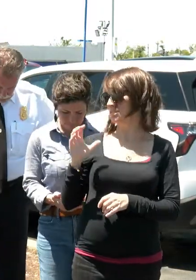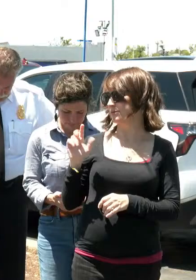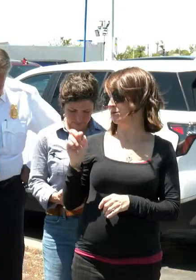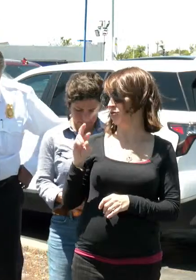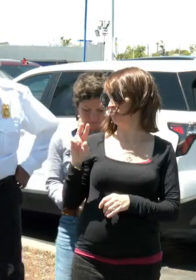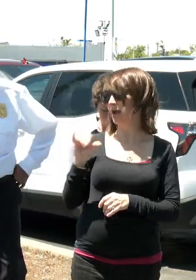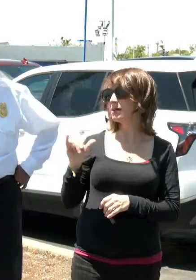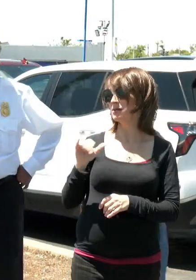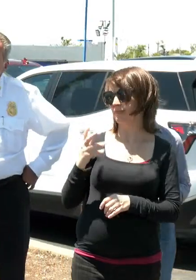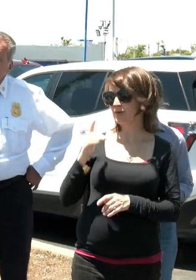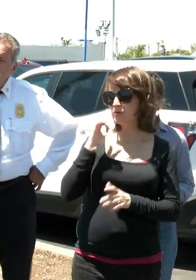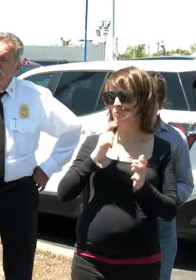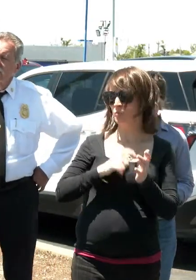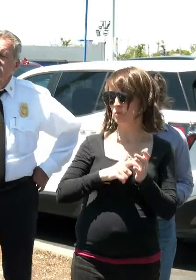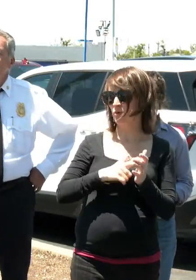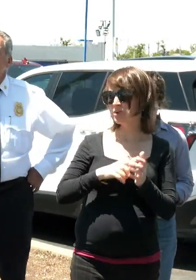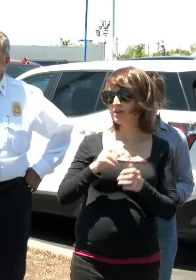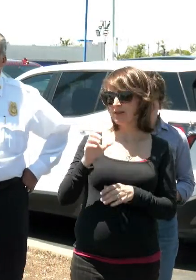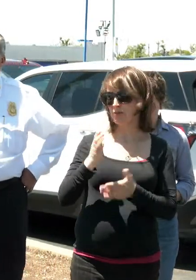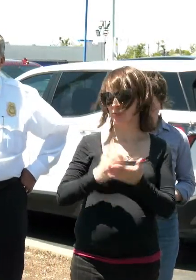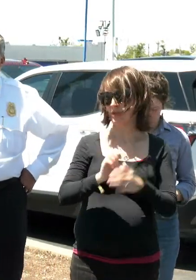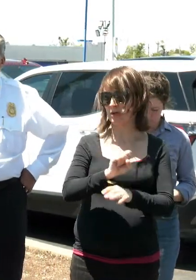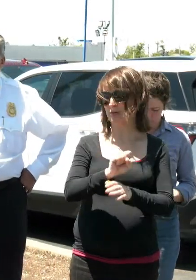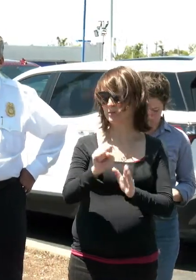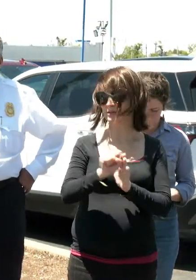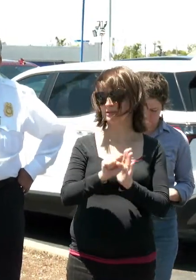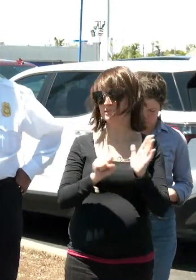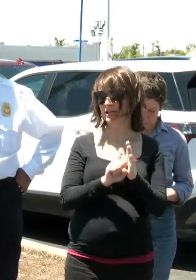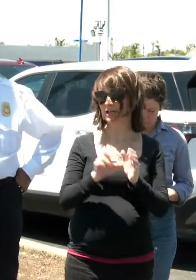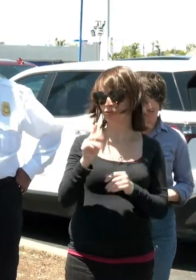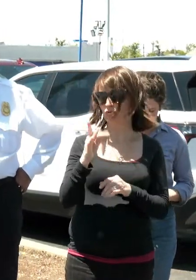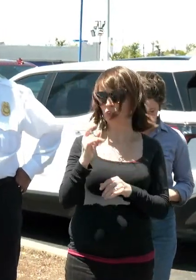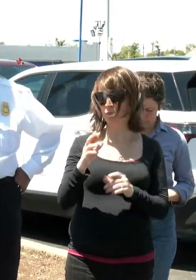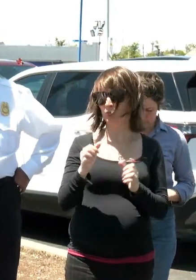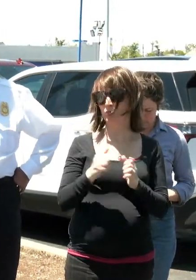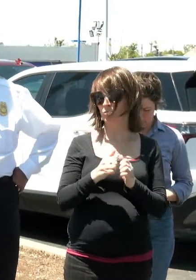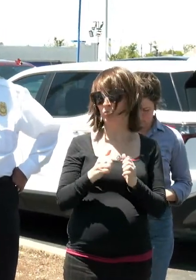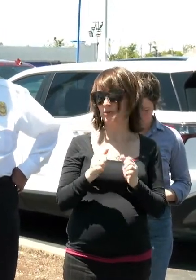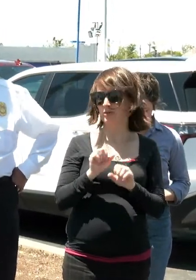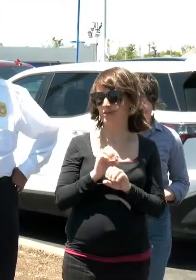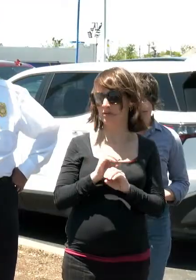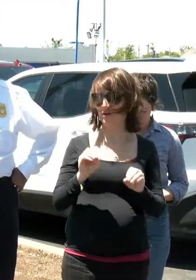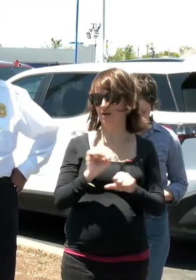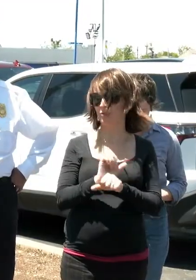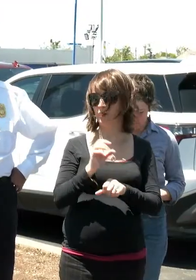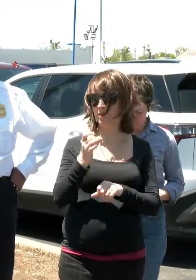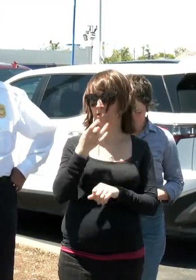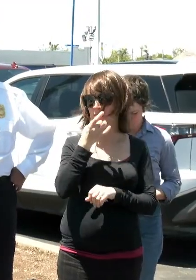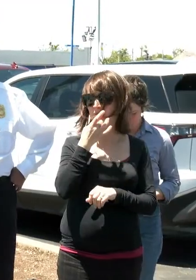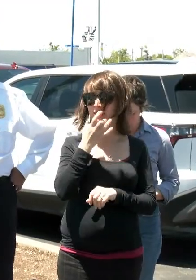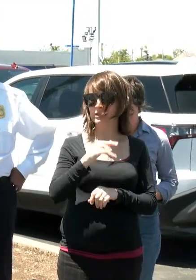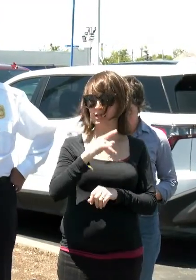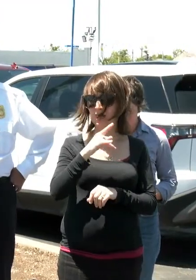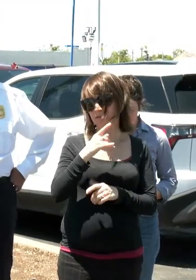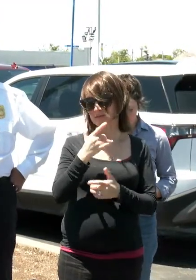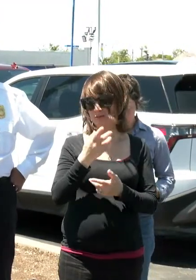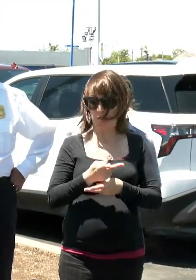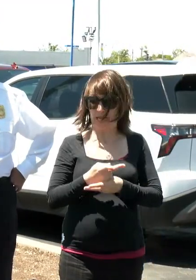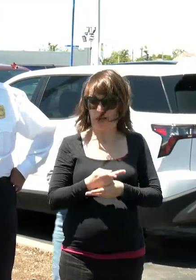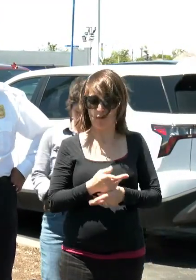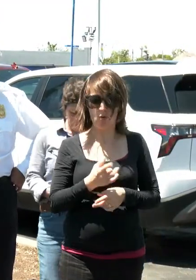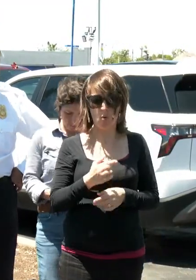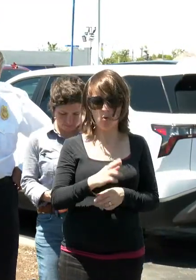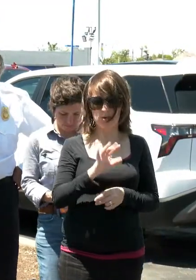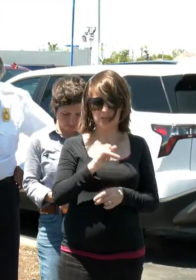noticed that there are some state troopers at some of the non-working lights. Is this precautionary, or are they there because they've had some issues with